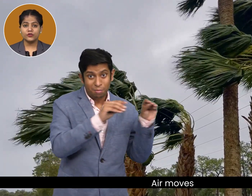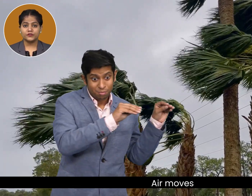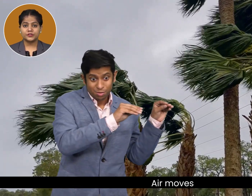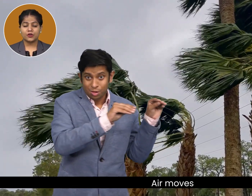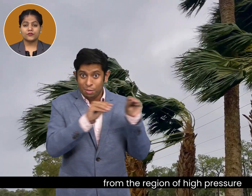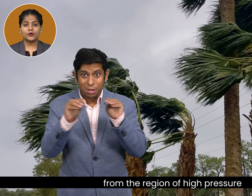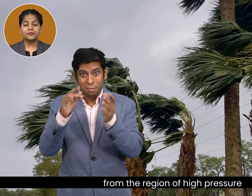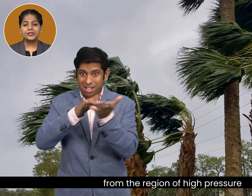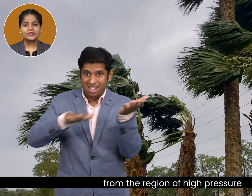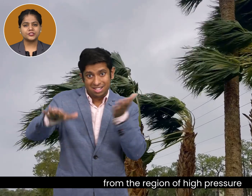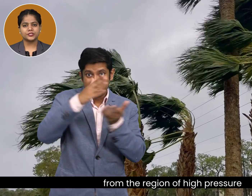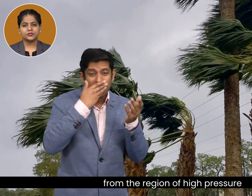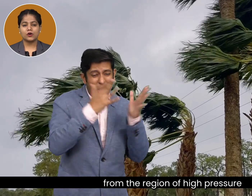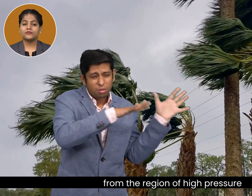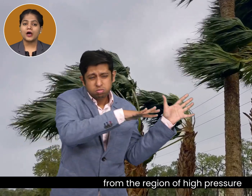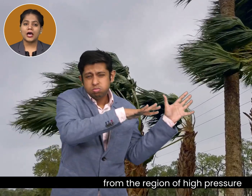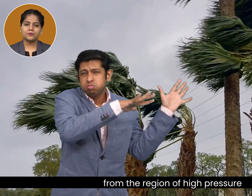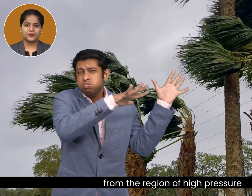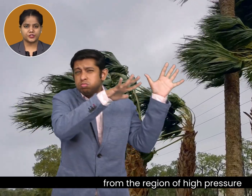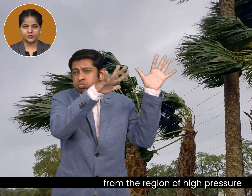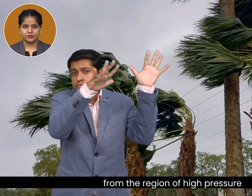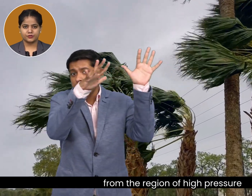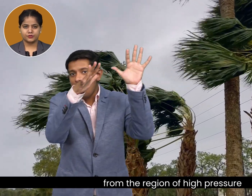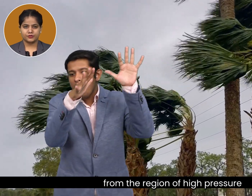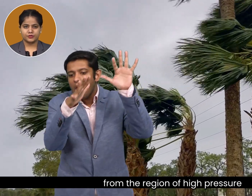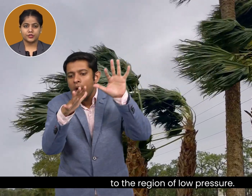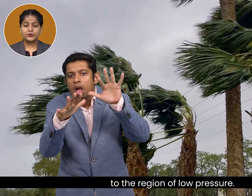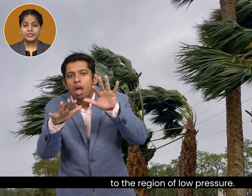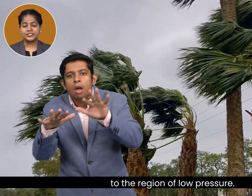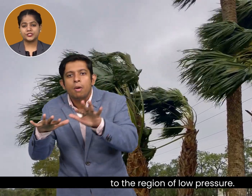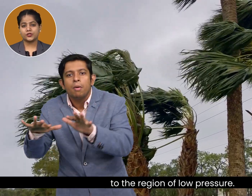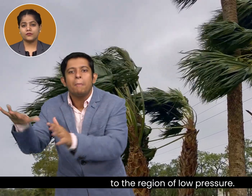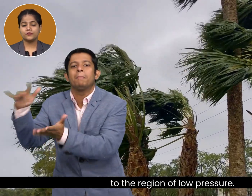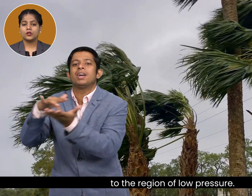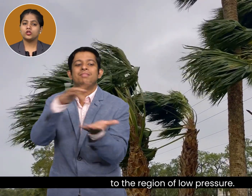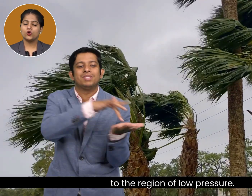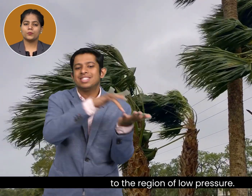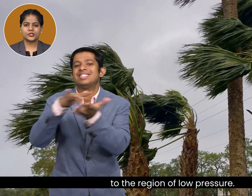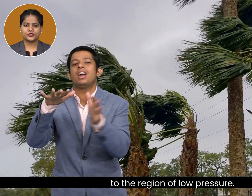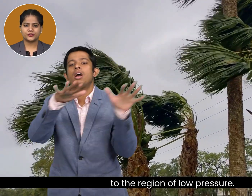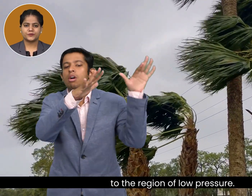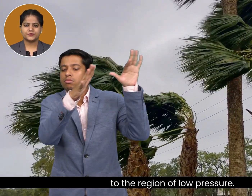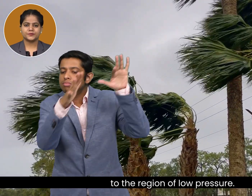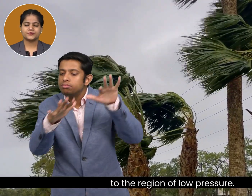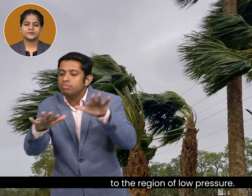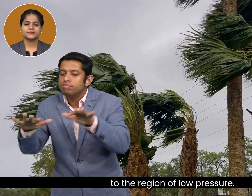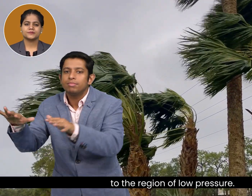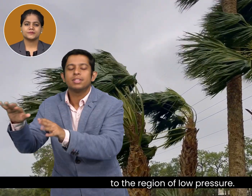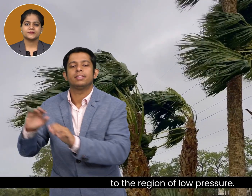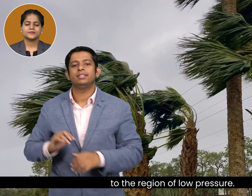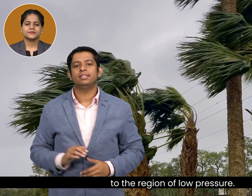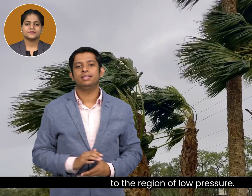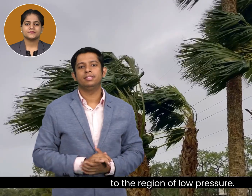Air moves from the region of high pressure to the region of low pressure.